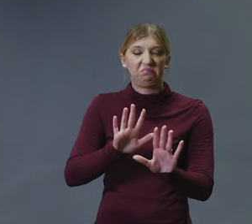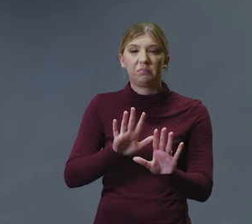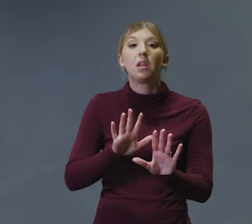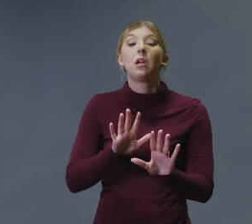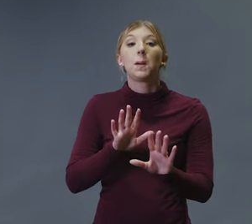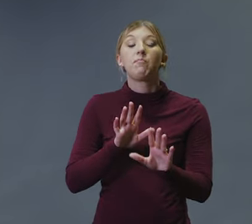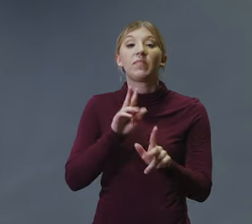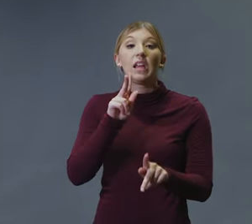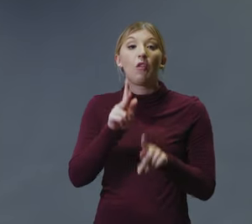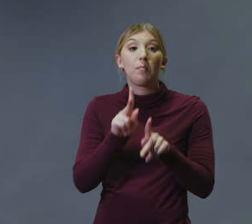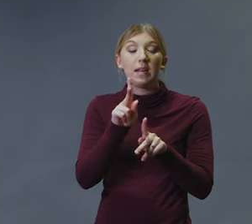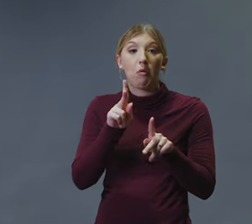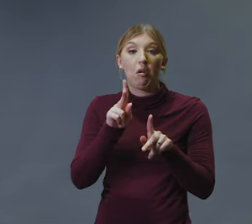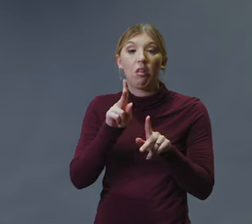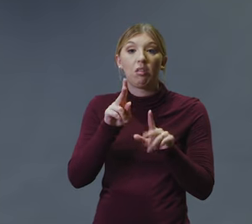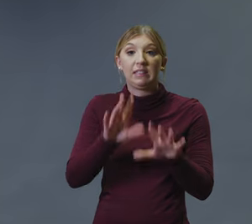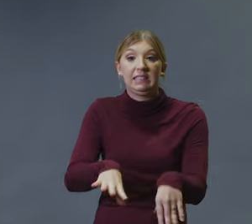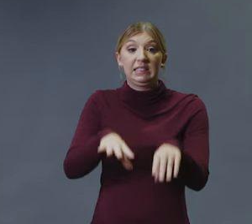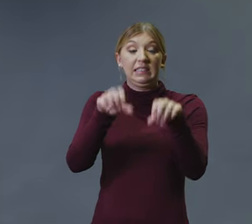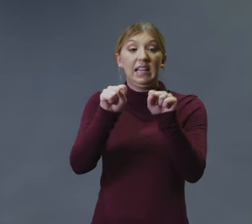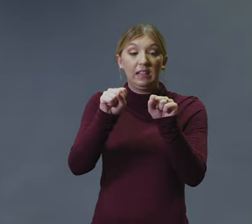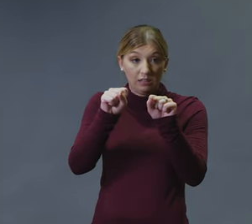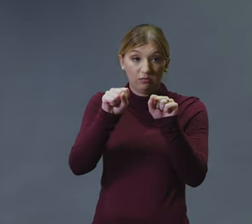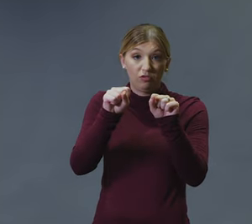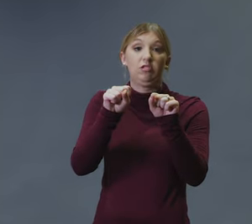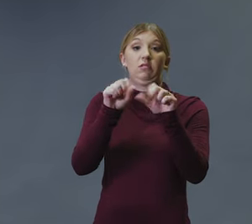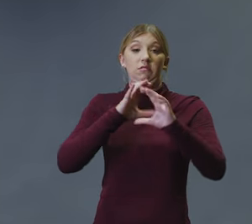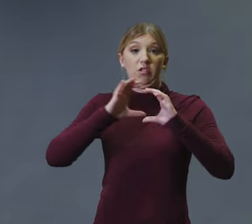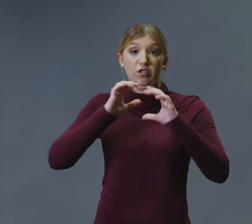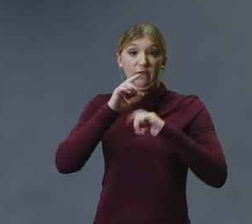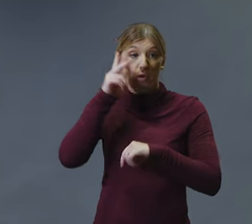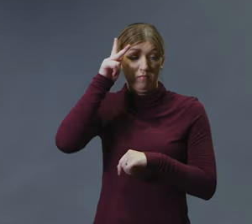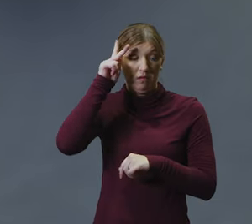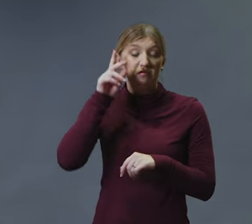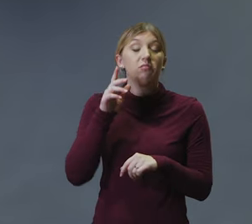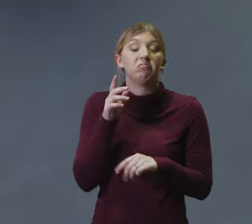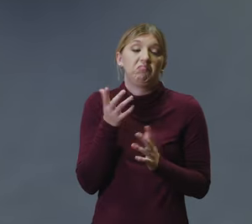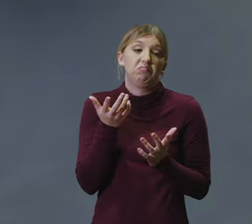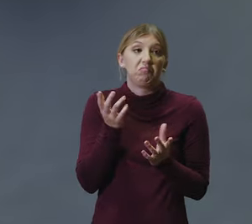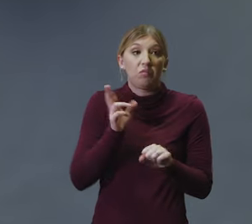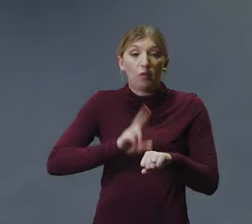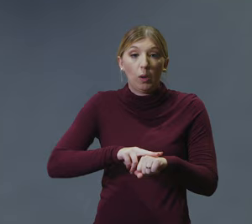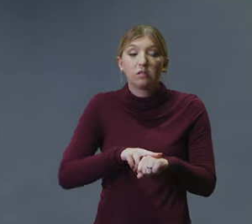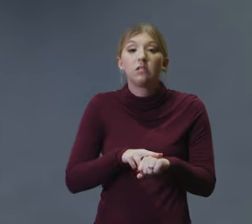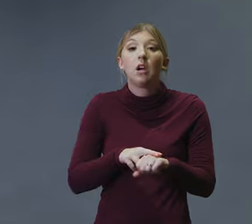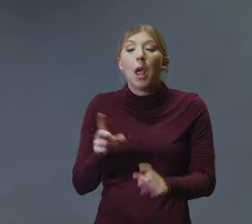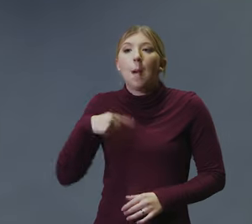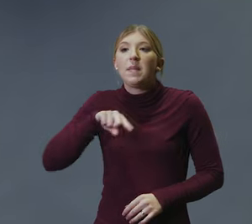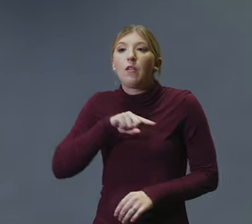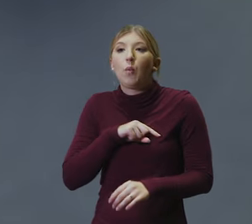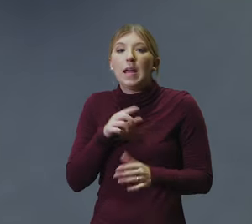have people hijacked this conversation for their own benefit politically? Yes, of course. But have we